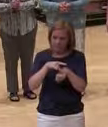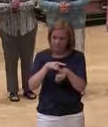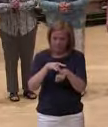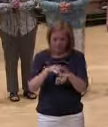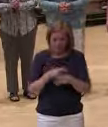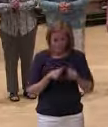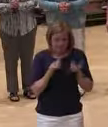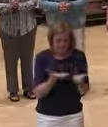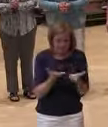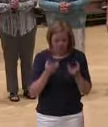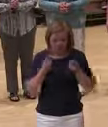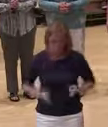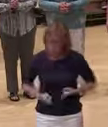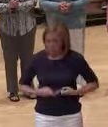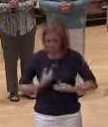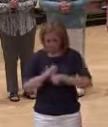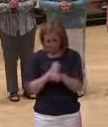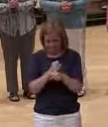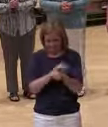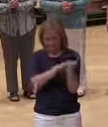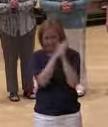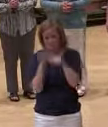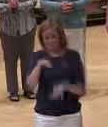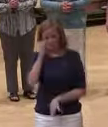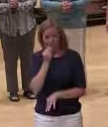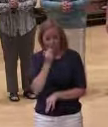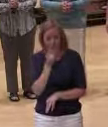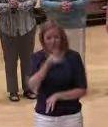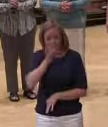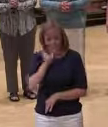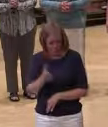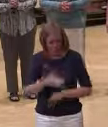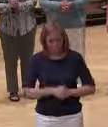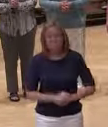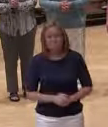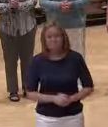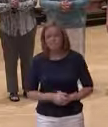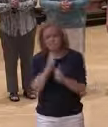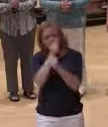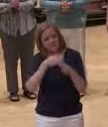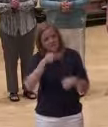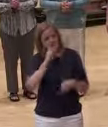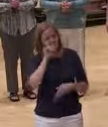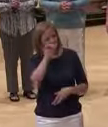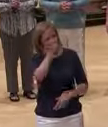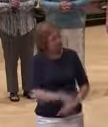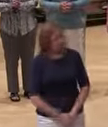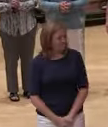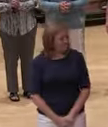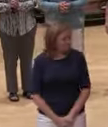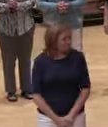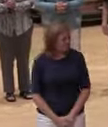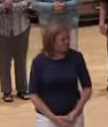hands put together. They will become our spiritual food and drink. Blessed be God forever.